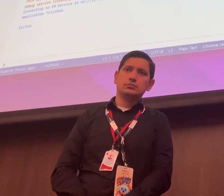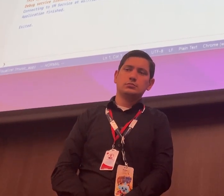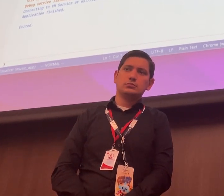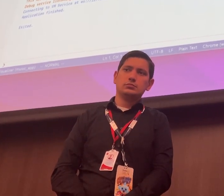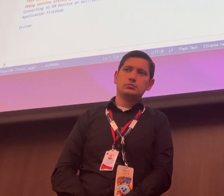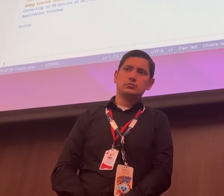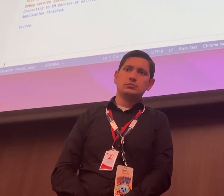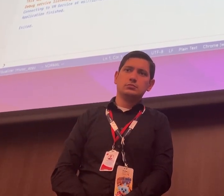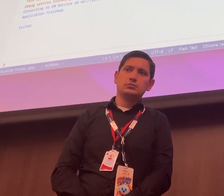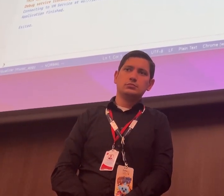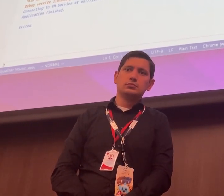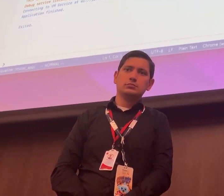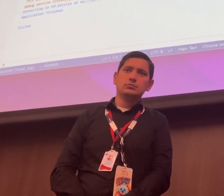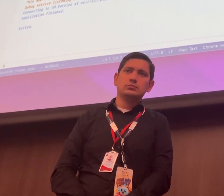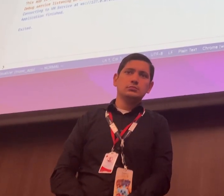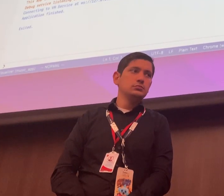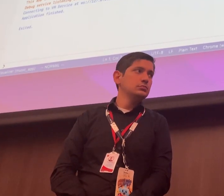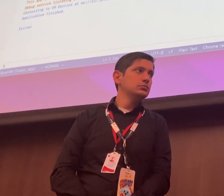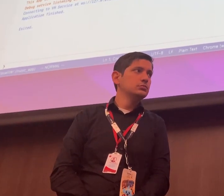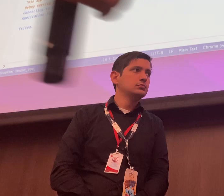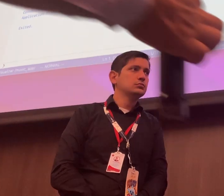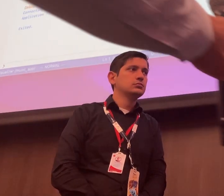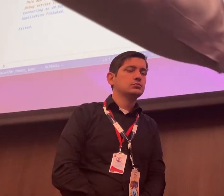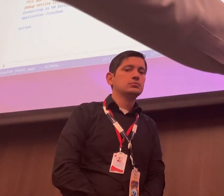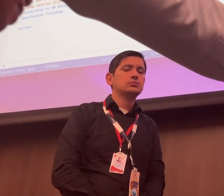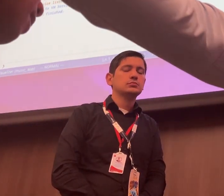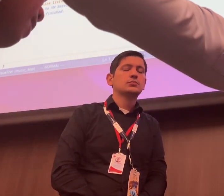The input audio. Oh, yeah.